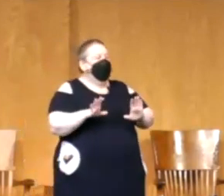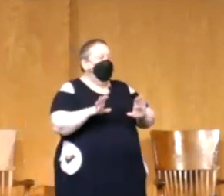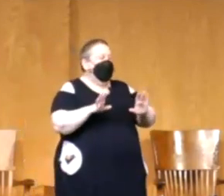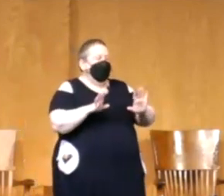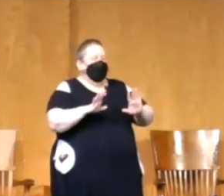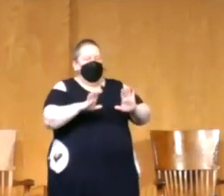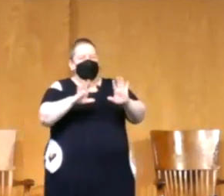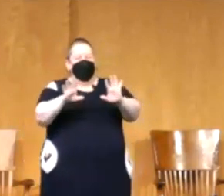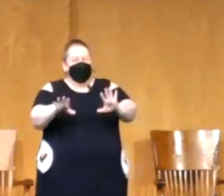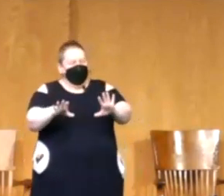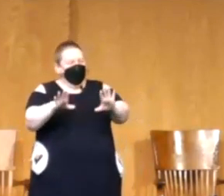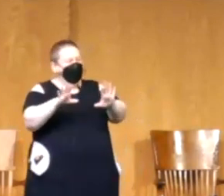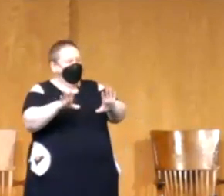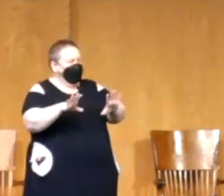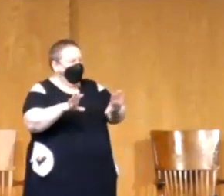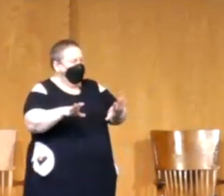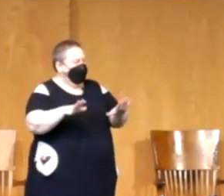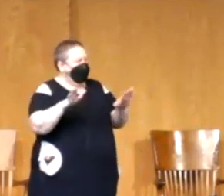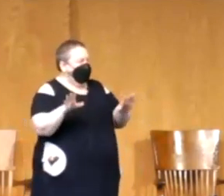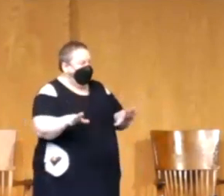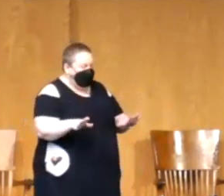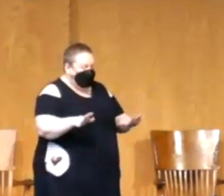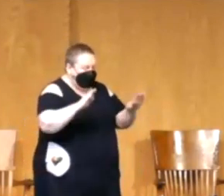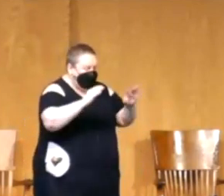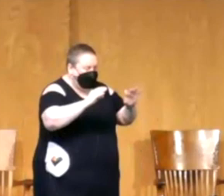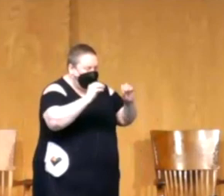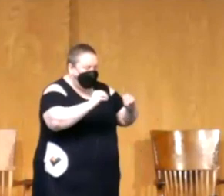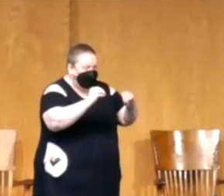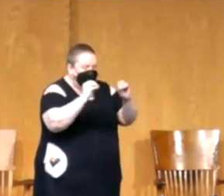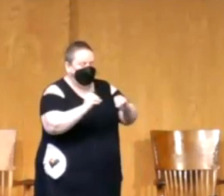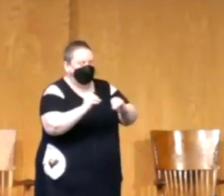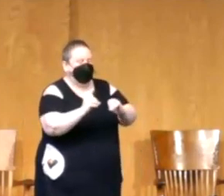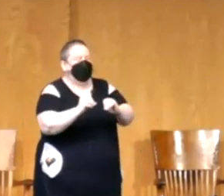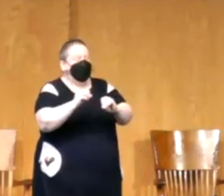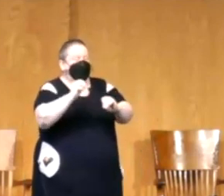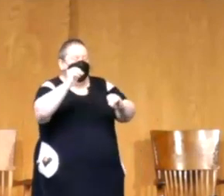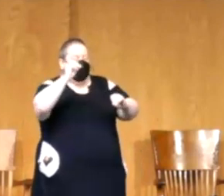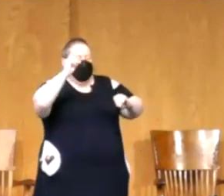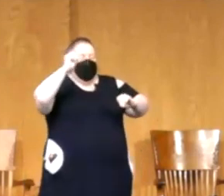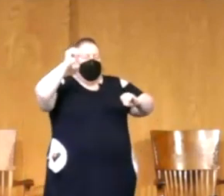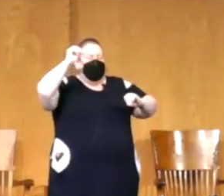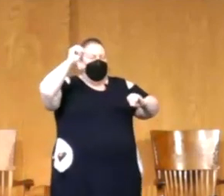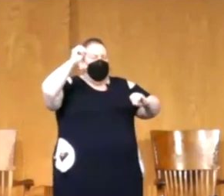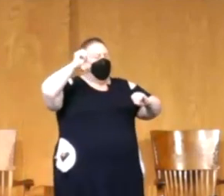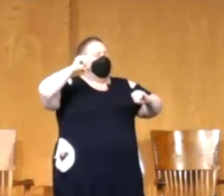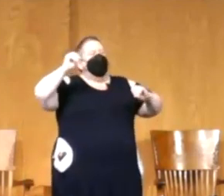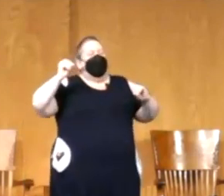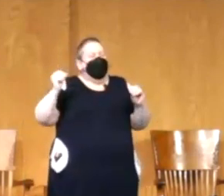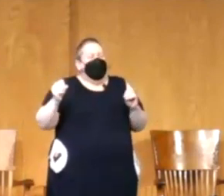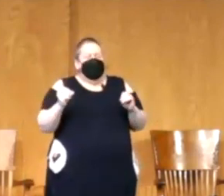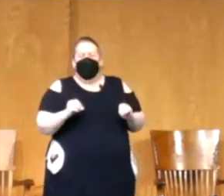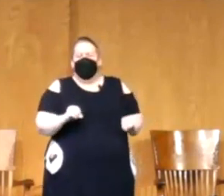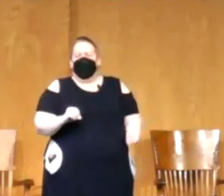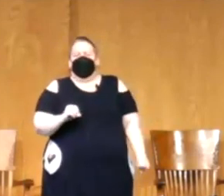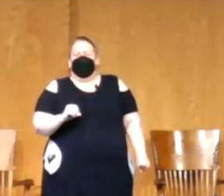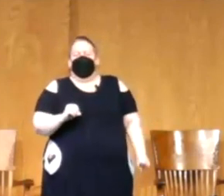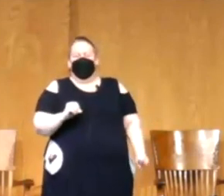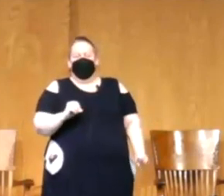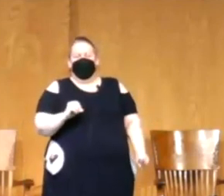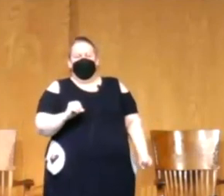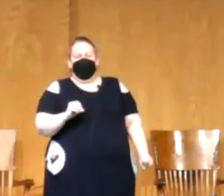so apologies to vegetarians and vegans, but stay with me, omnivores. Would you want to eat a